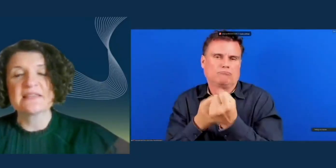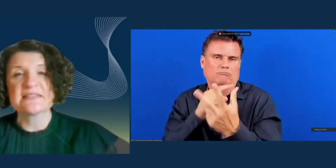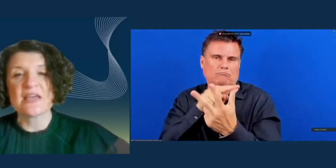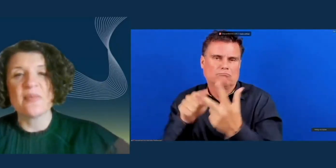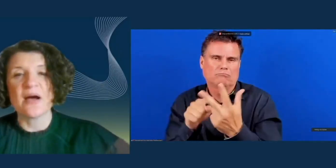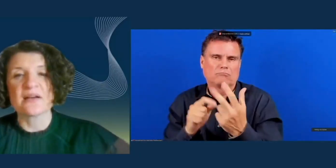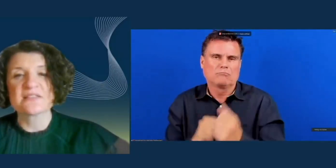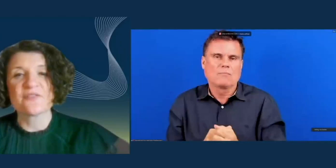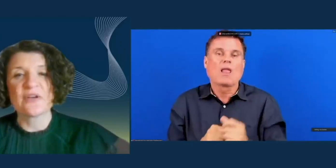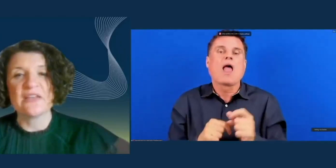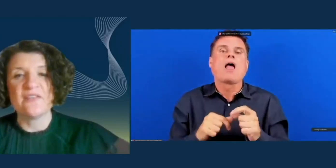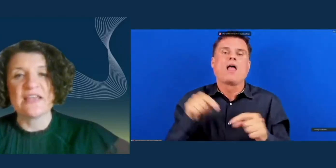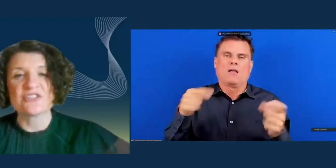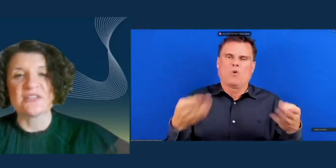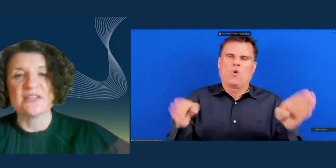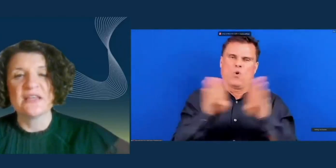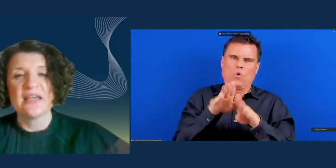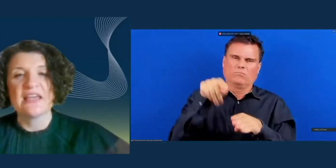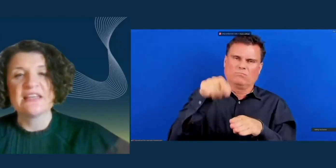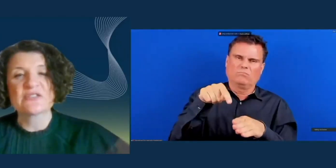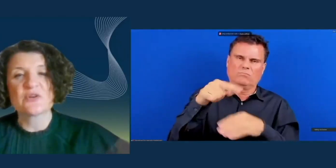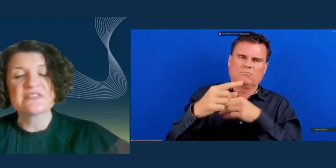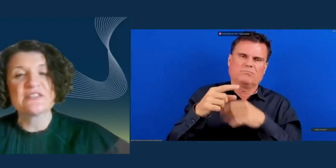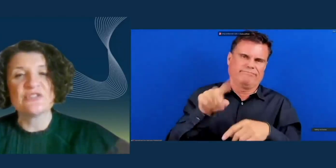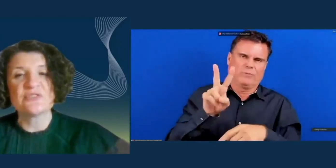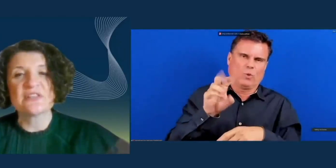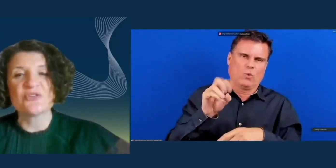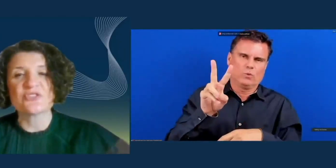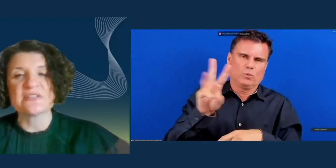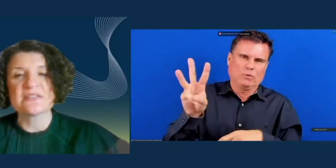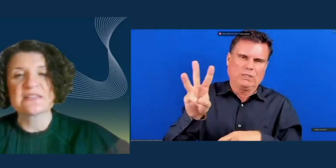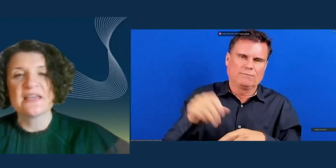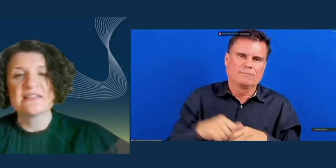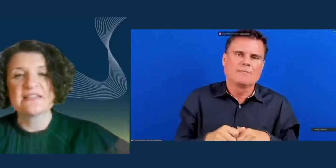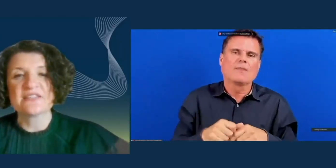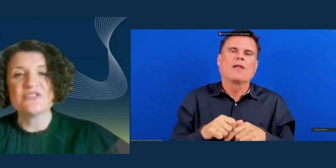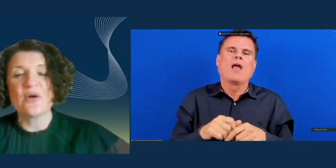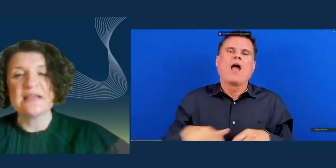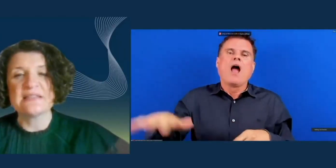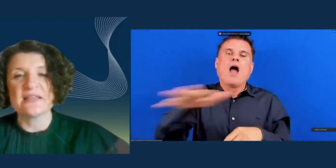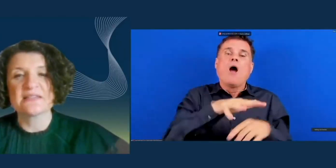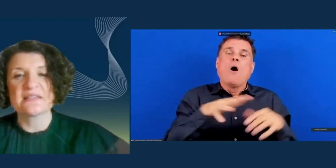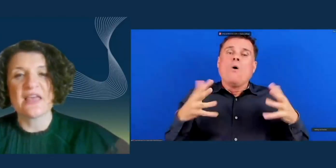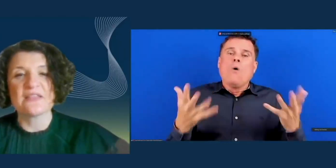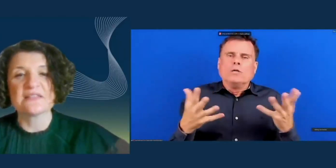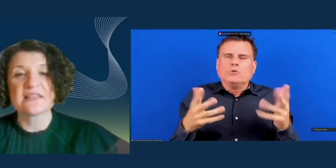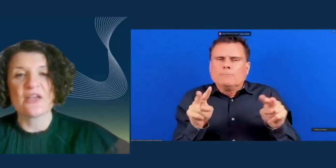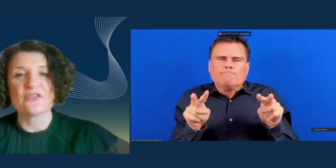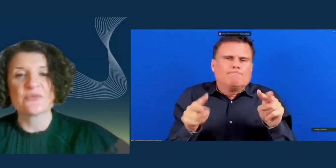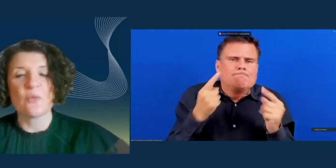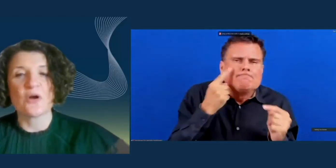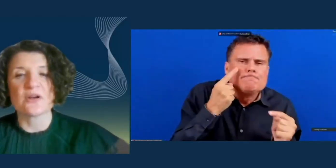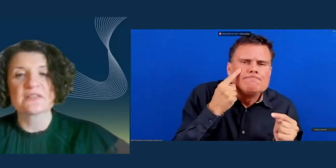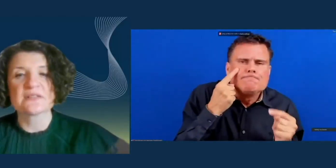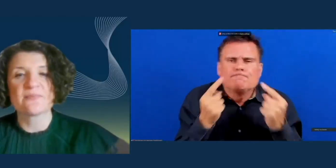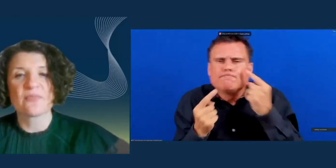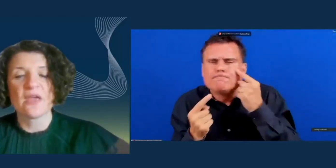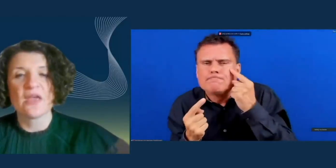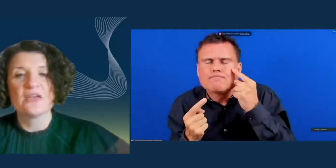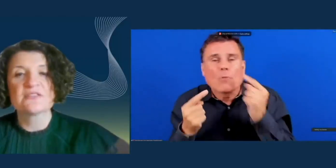like a sandbox for innovation. It sources new solutions, tests new ideas, and then scales what